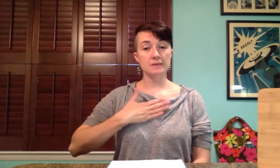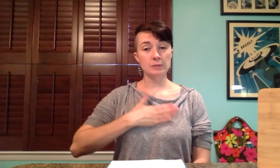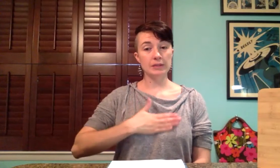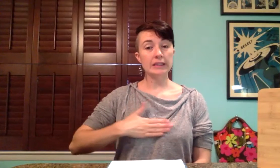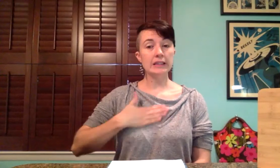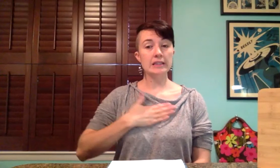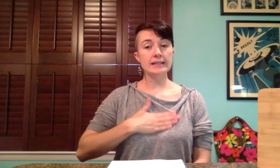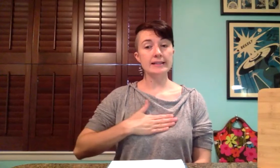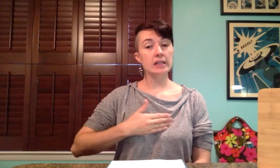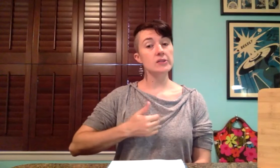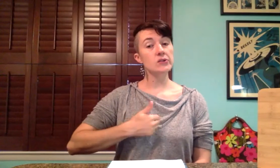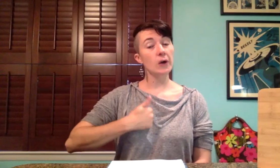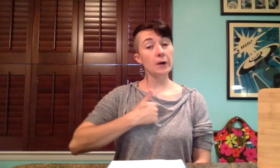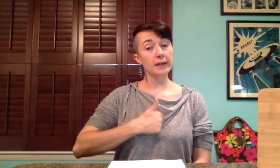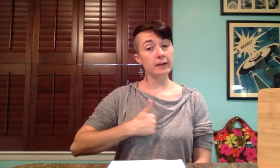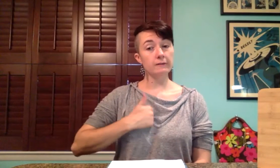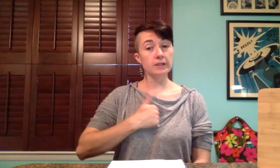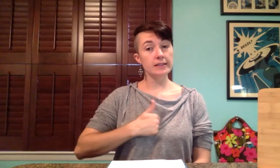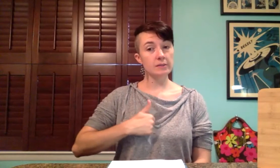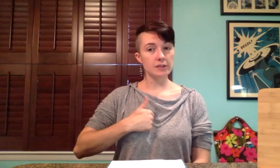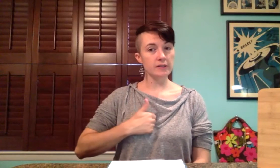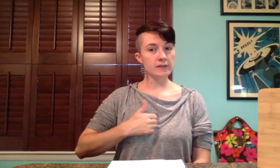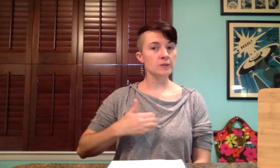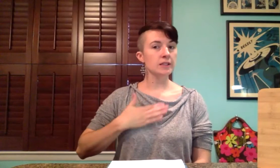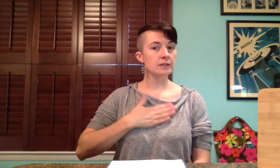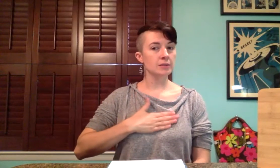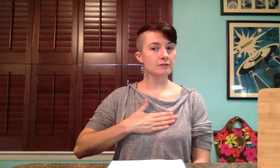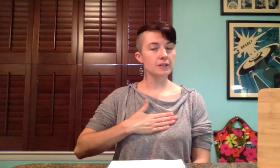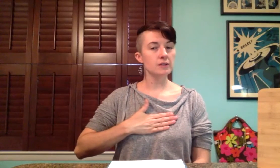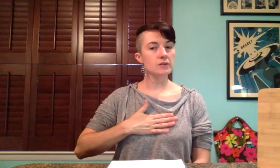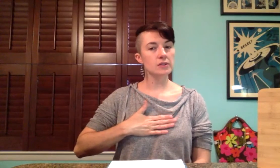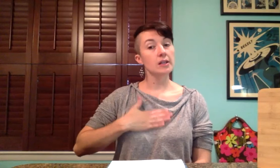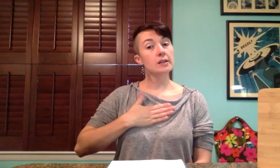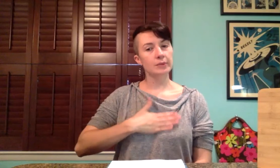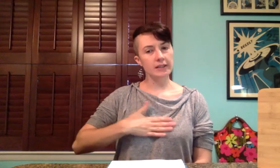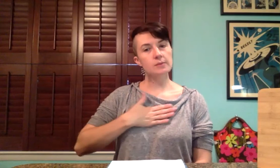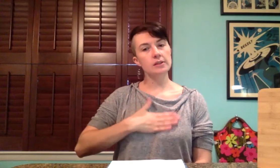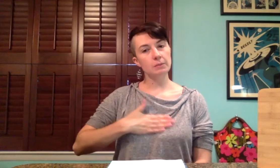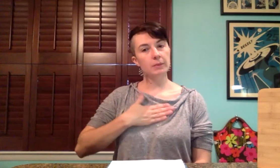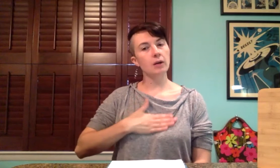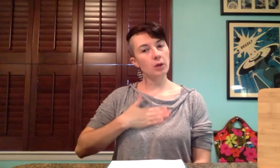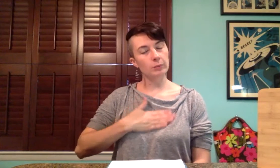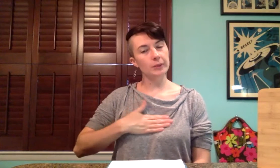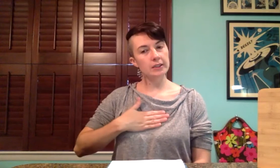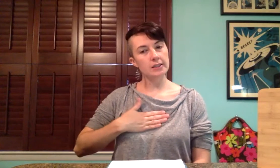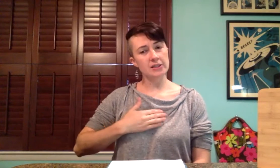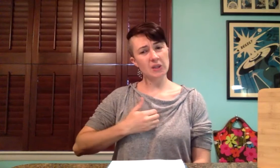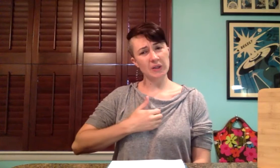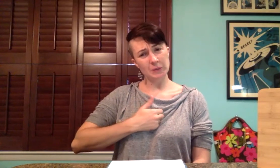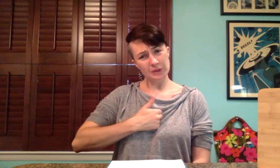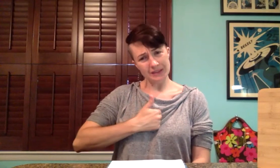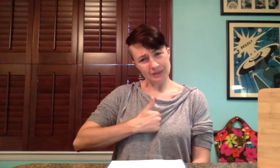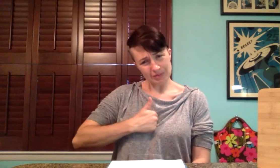for please and sorry are very similar, so don't get them confused. Please, we keep our palm open, and sorry, we're like,